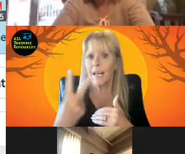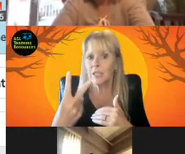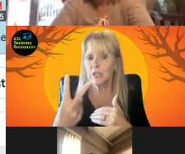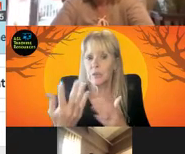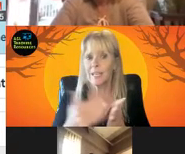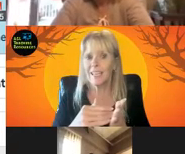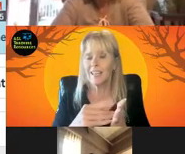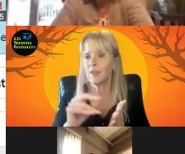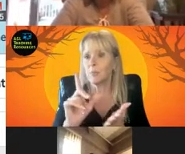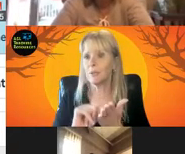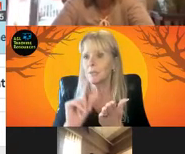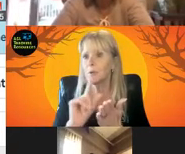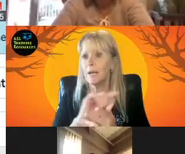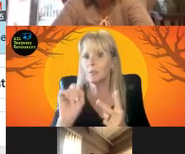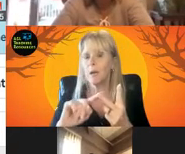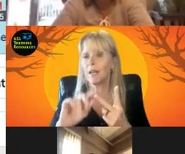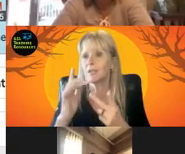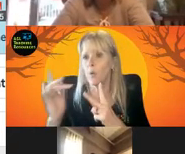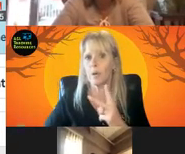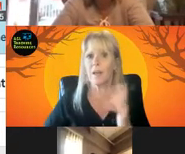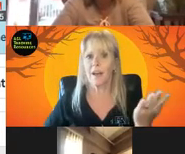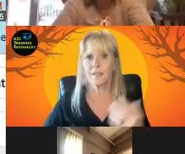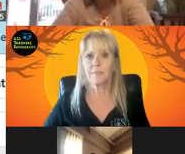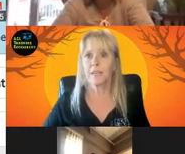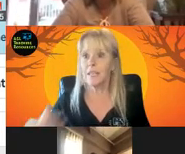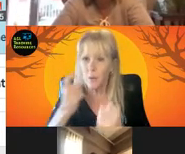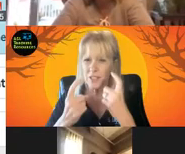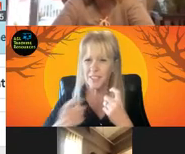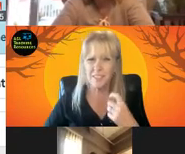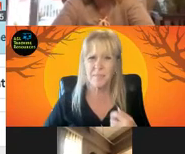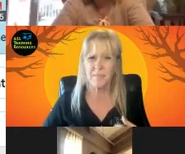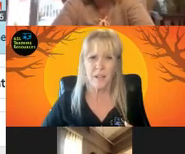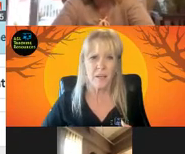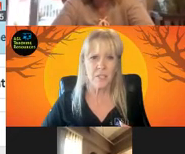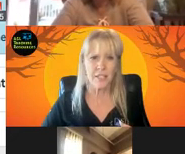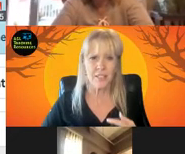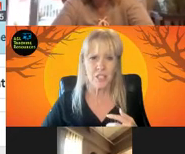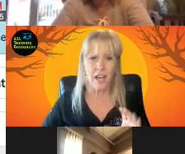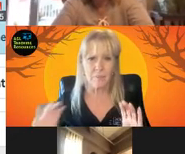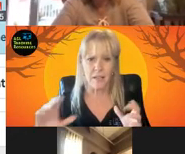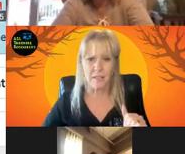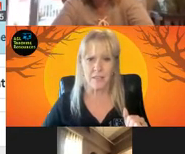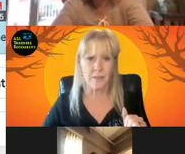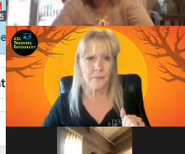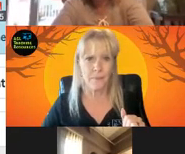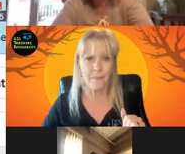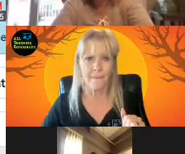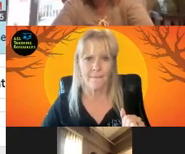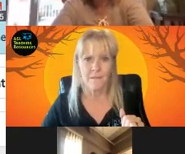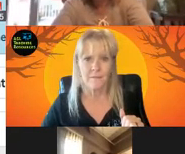level 1 and 2. And again, they're printable as well as online. Any questions? Let me check the chat box